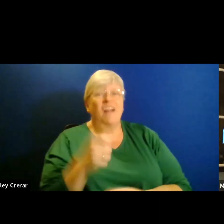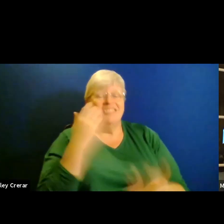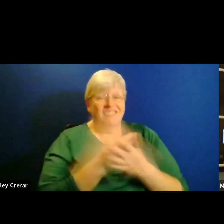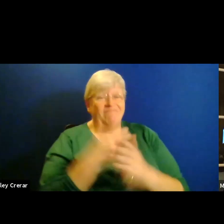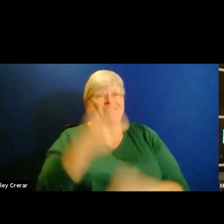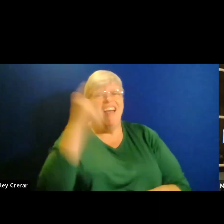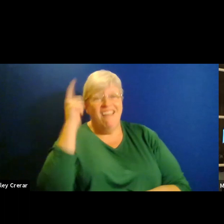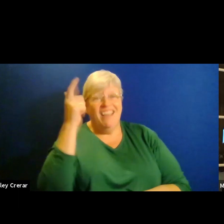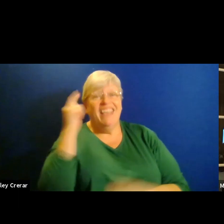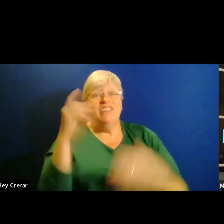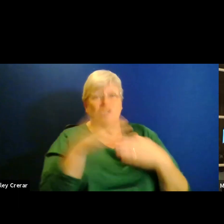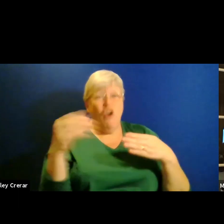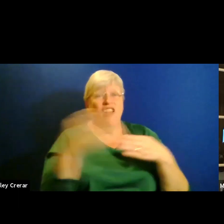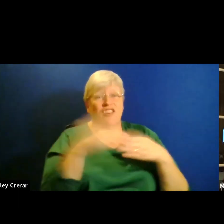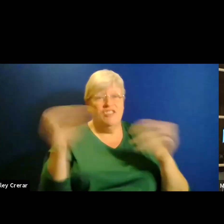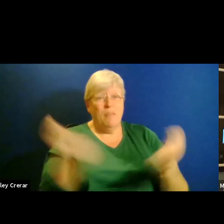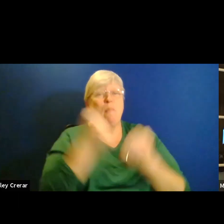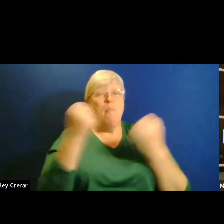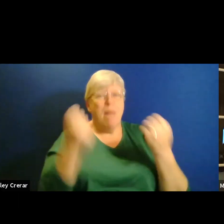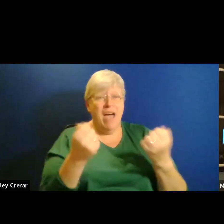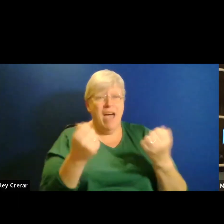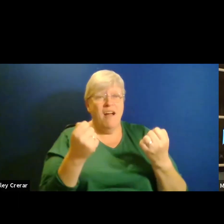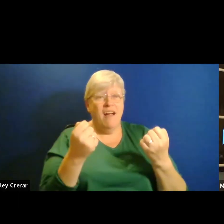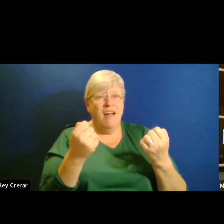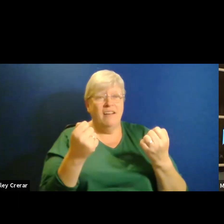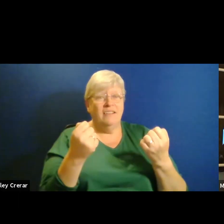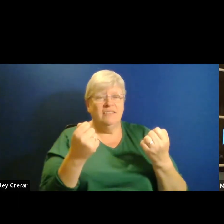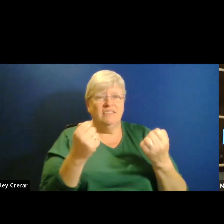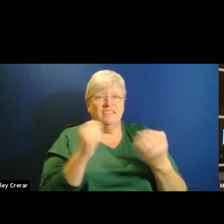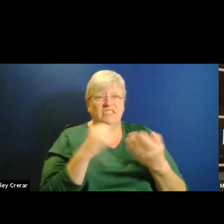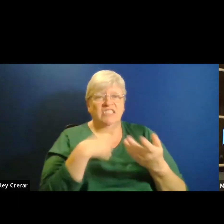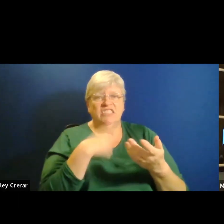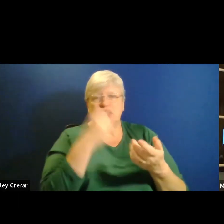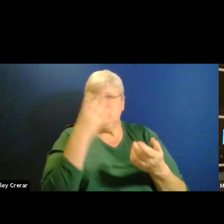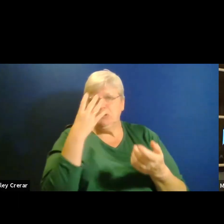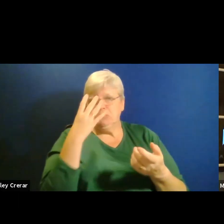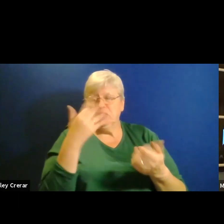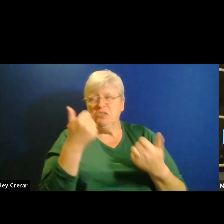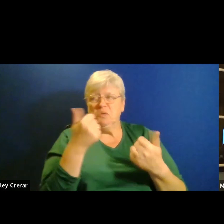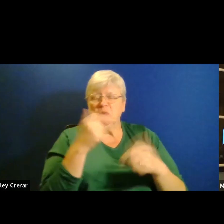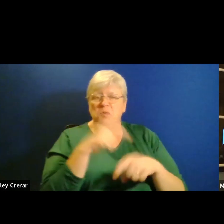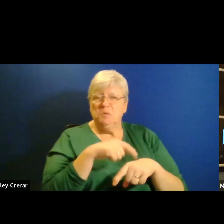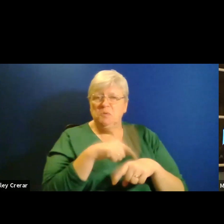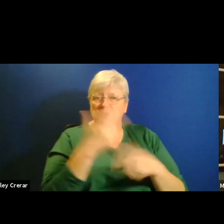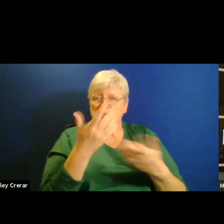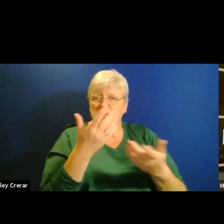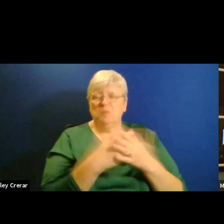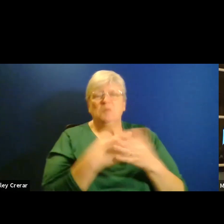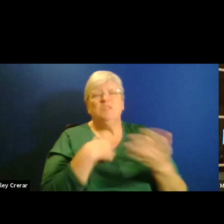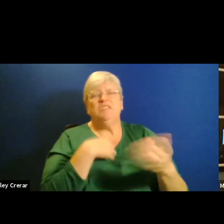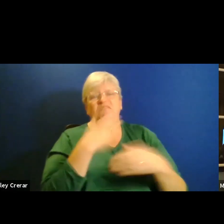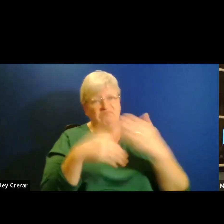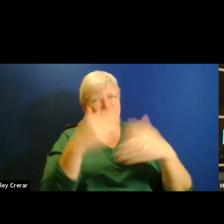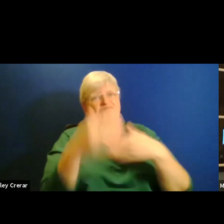of dollars and power. Where a fall from grace may be a good move, willfully propelling these beguiling